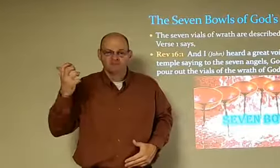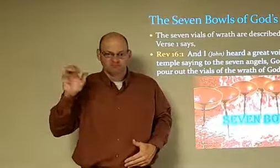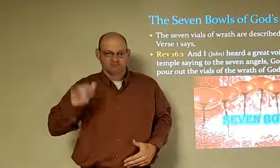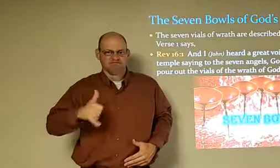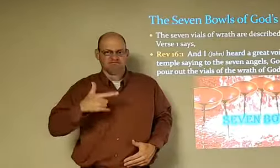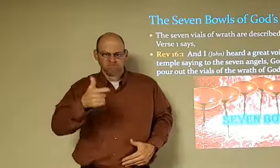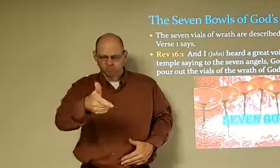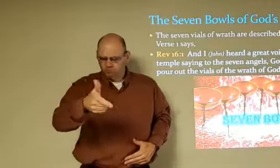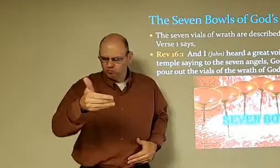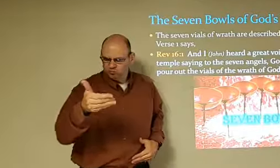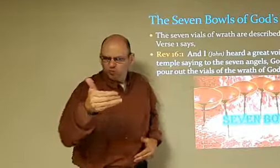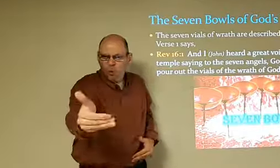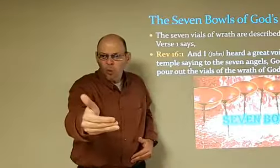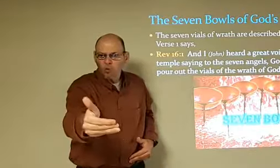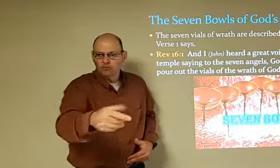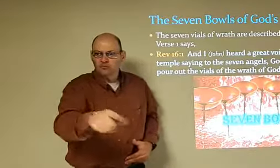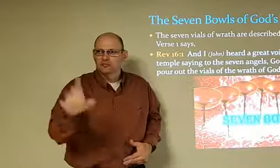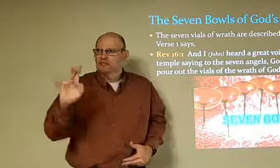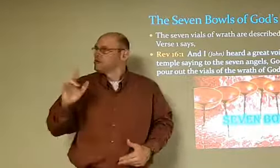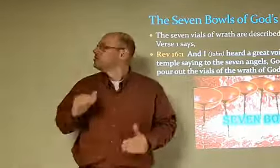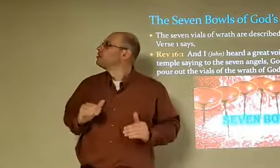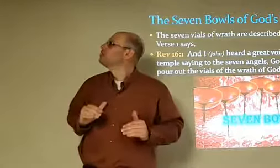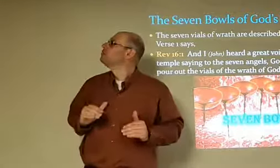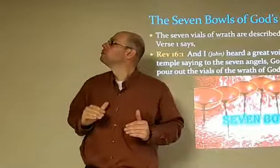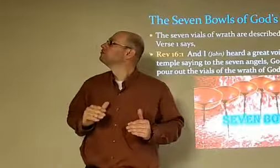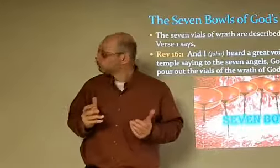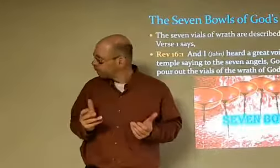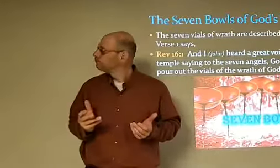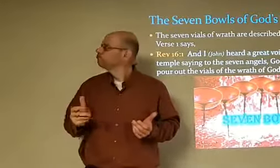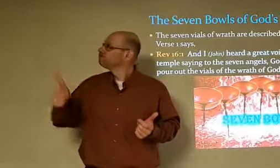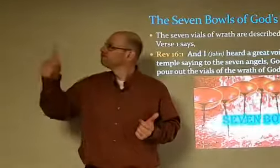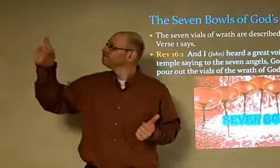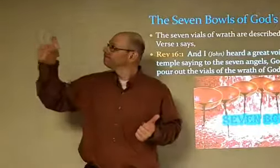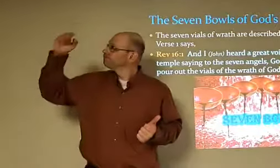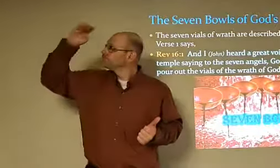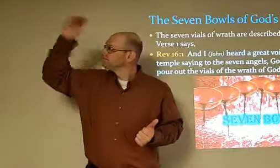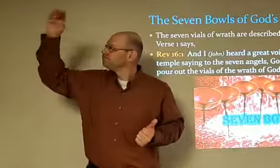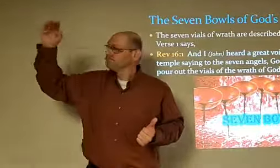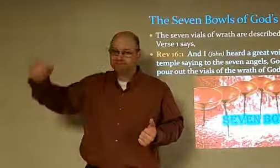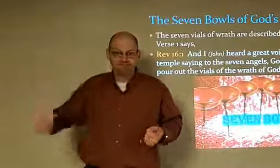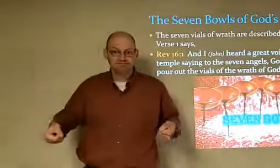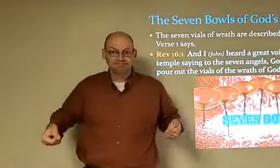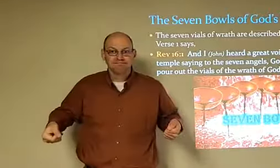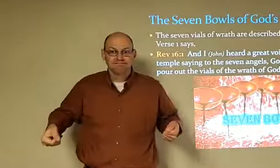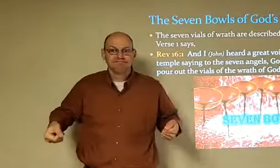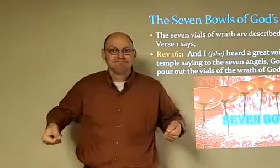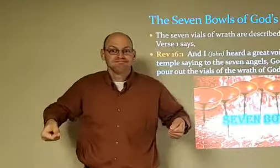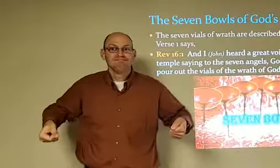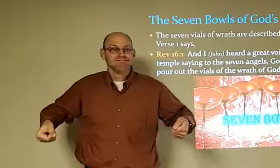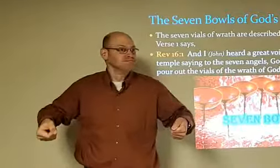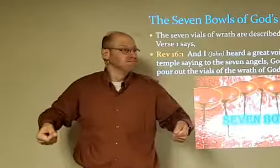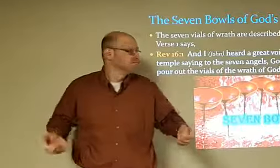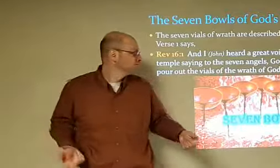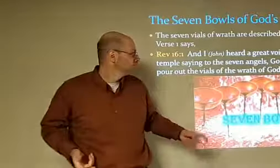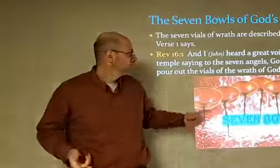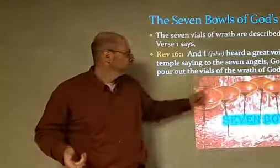It's God's wrath. He's commanded the angels to go. And they agree, they obey, and there they